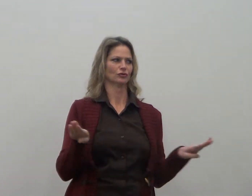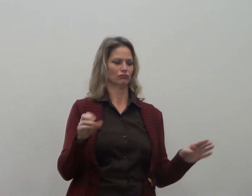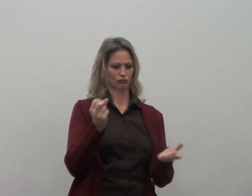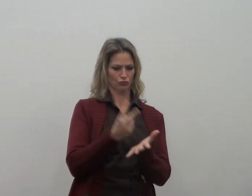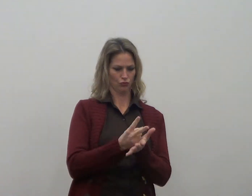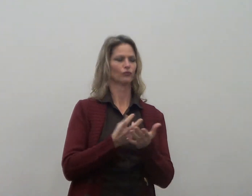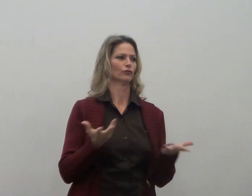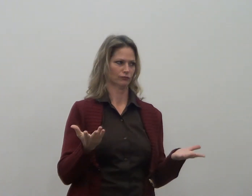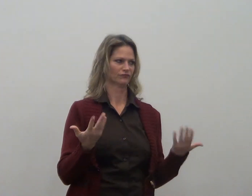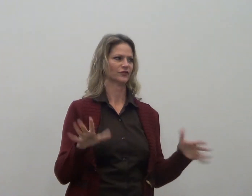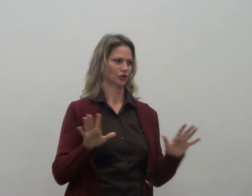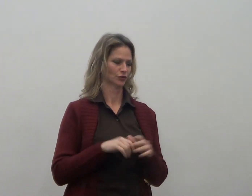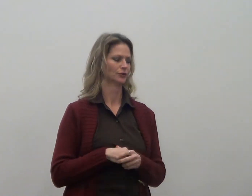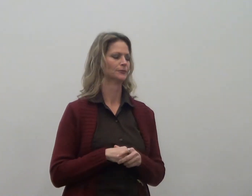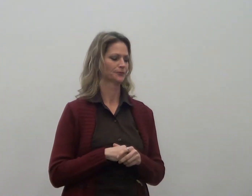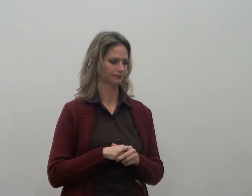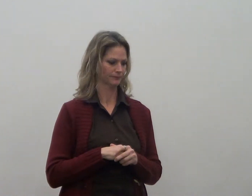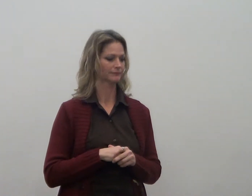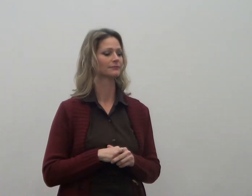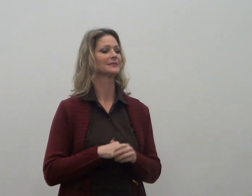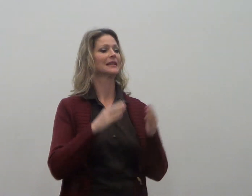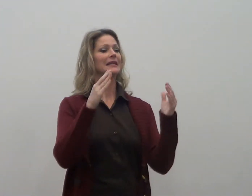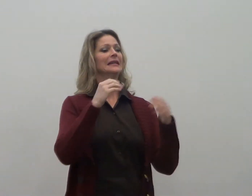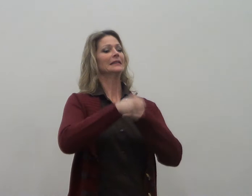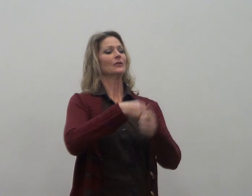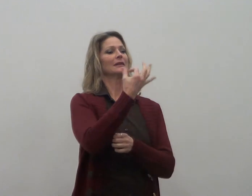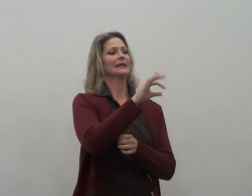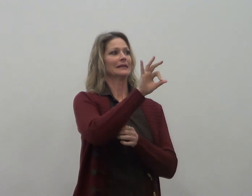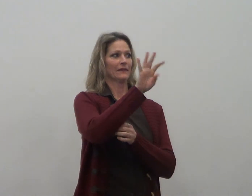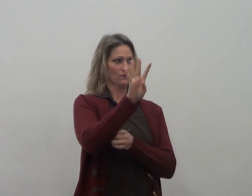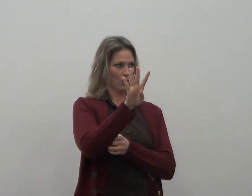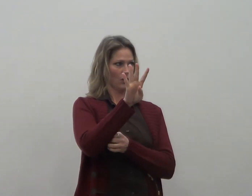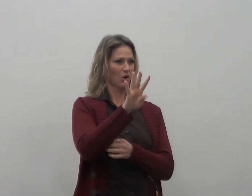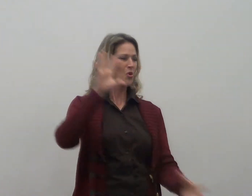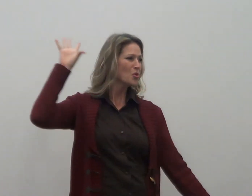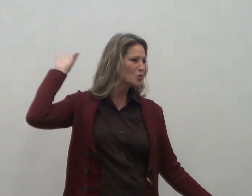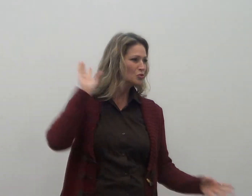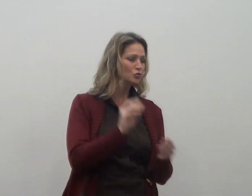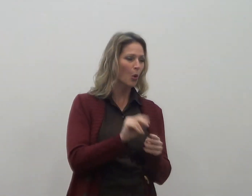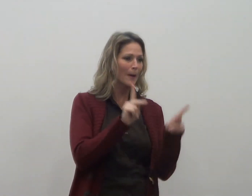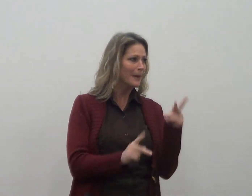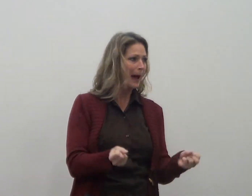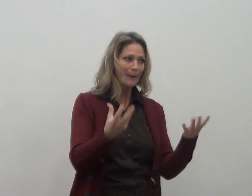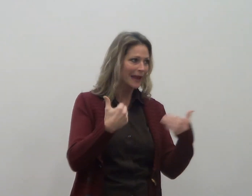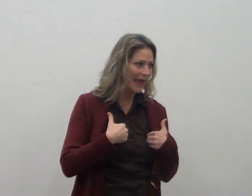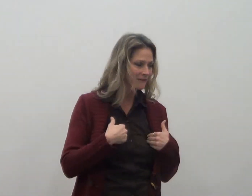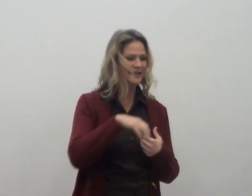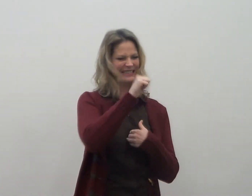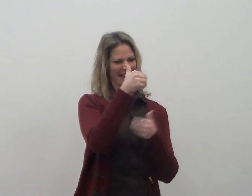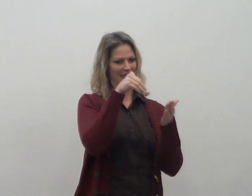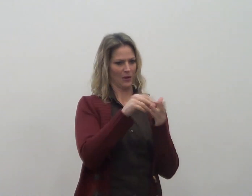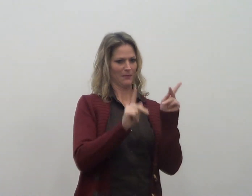throughout. And by 1994, there was 10,000 recipients who had the surgery and implants in.